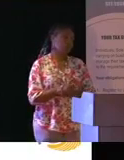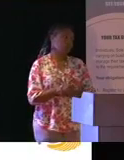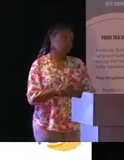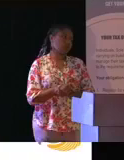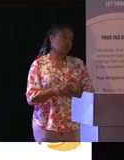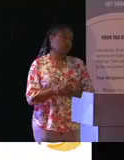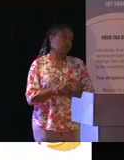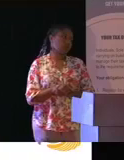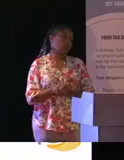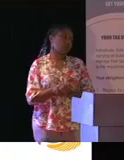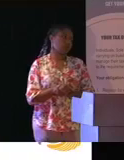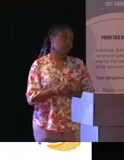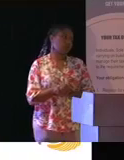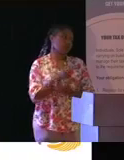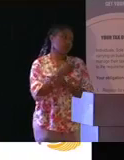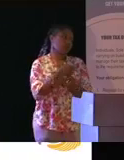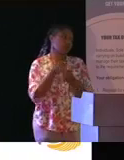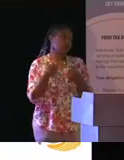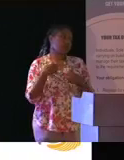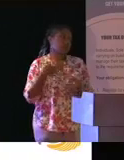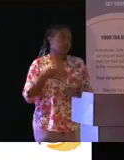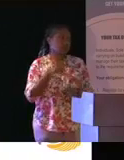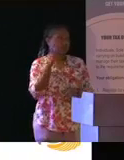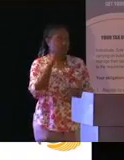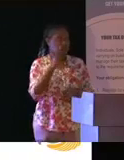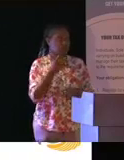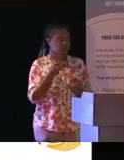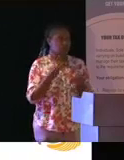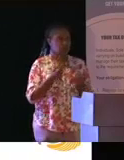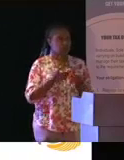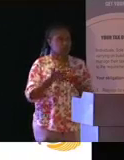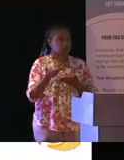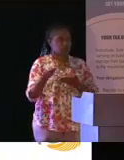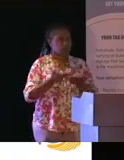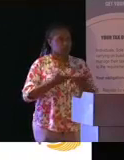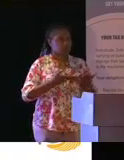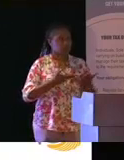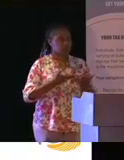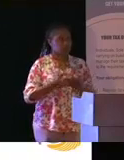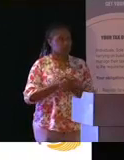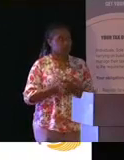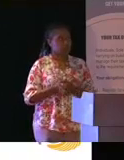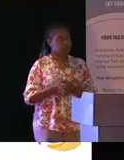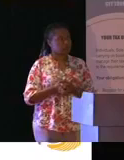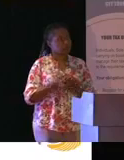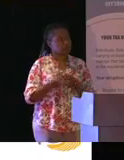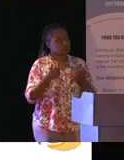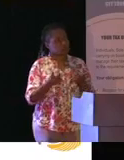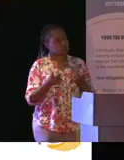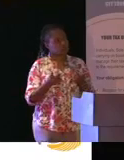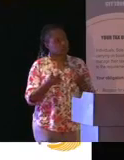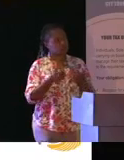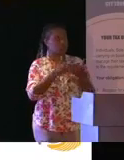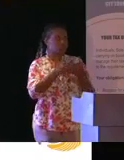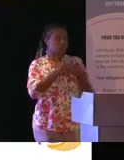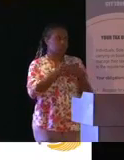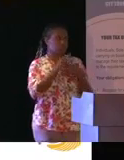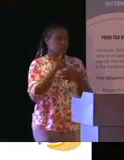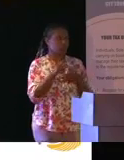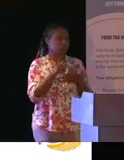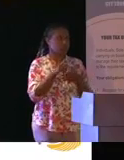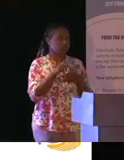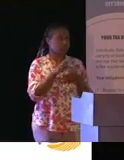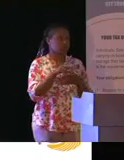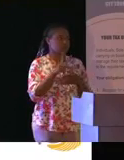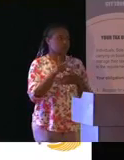to give services that is suitable to our taxpayers so that wherever, even in the